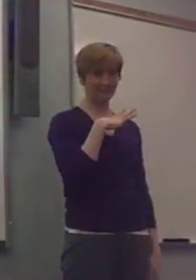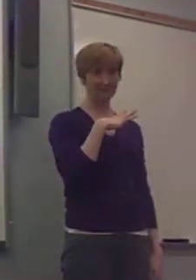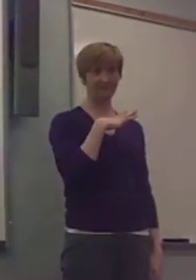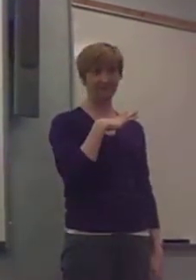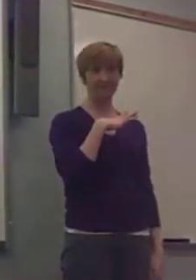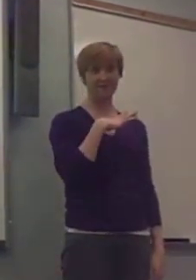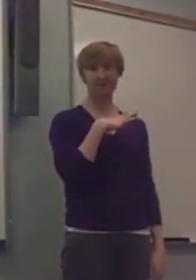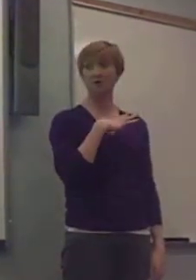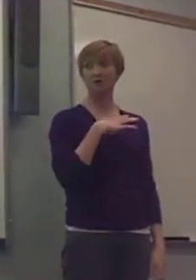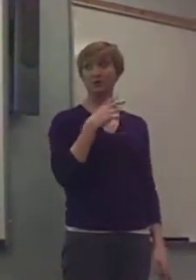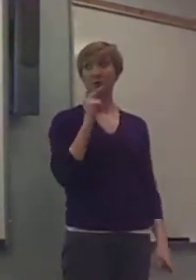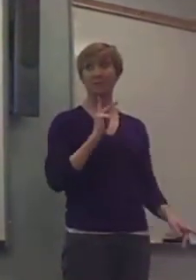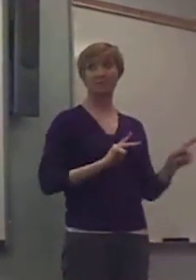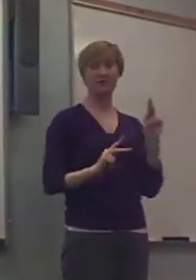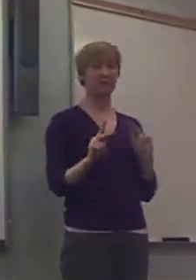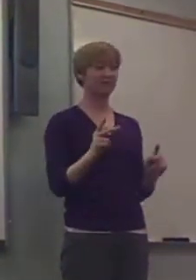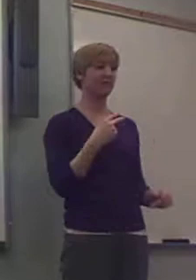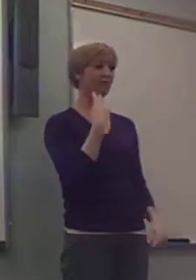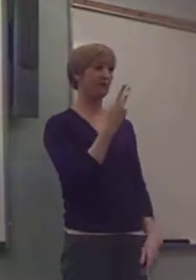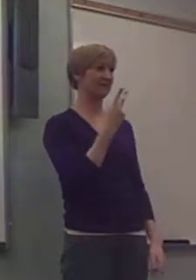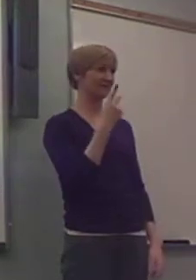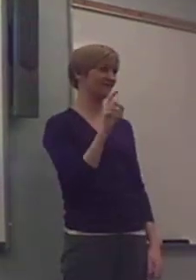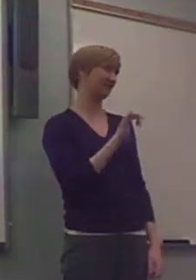got the voice of a God, not like of a man.